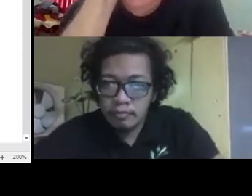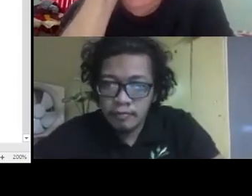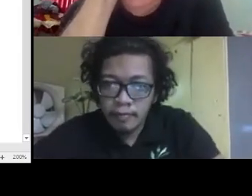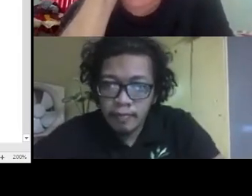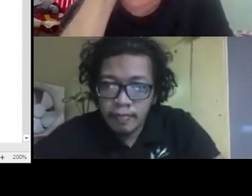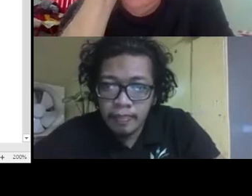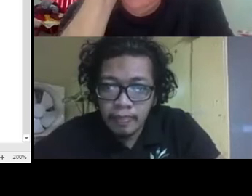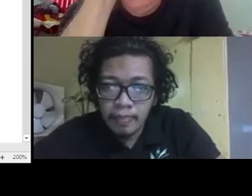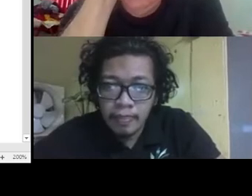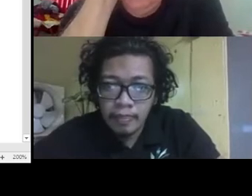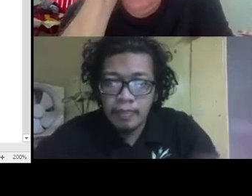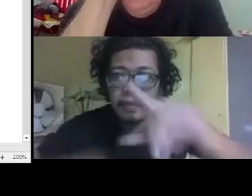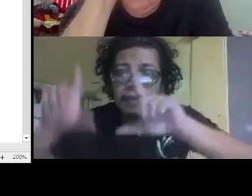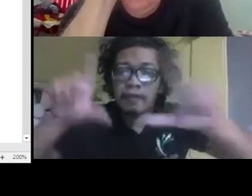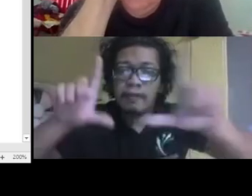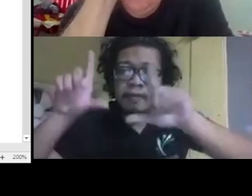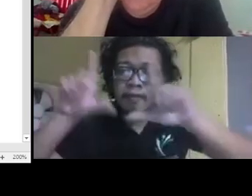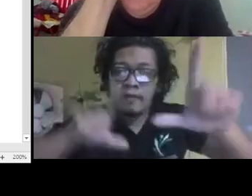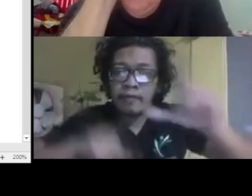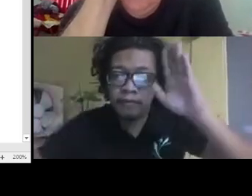plus 16, 20.